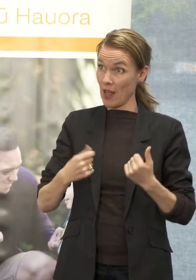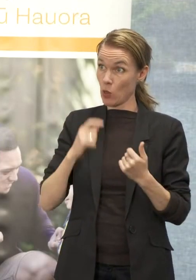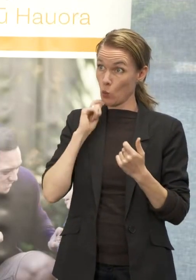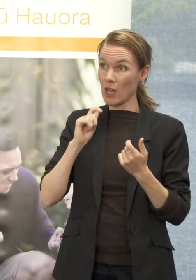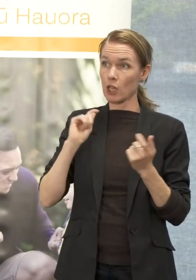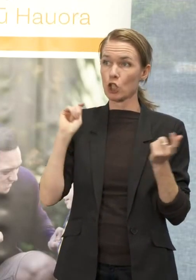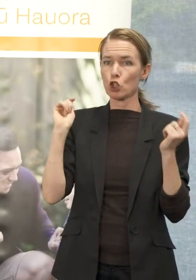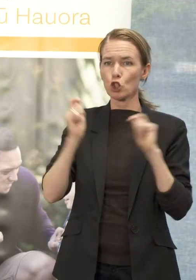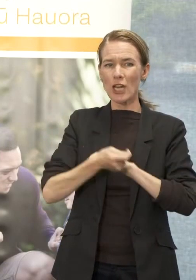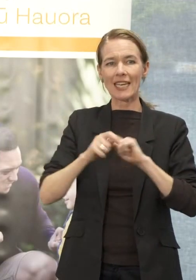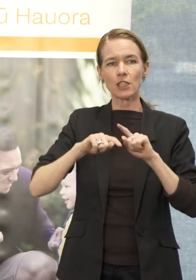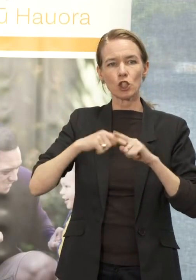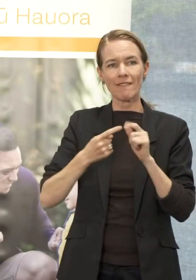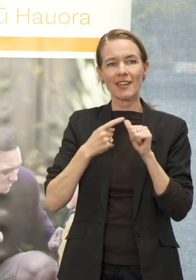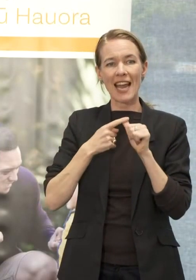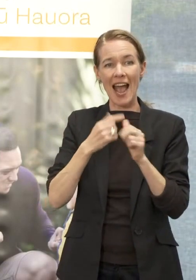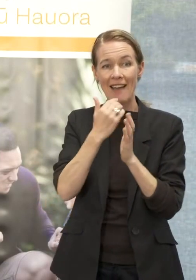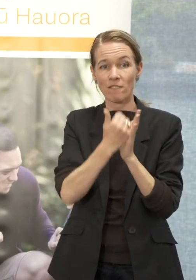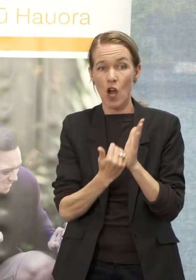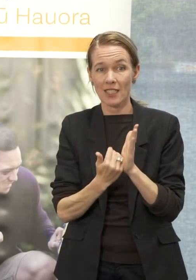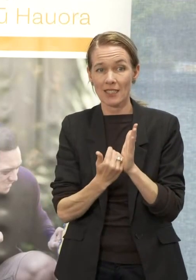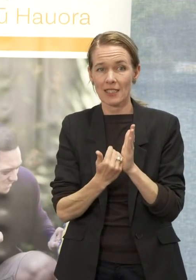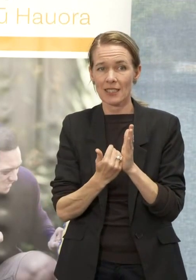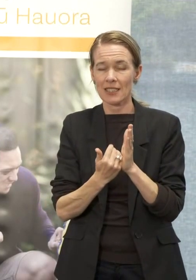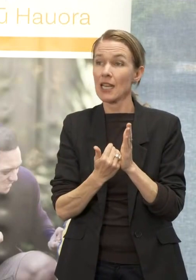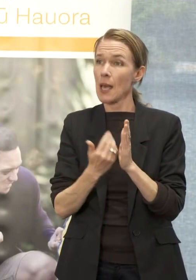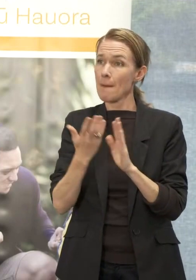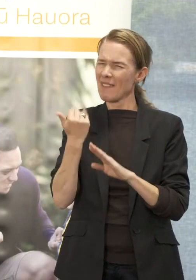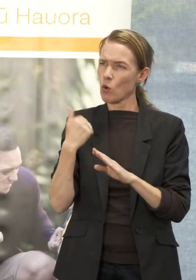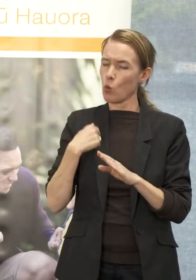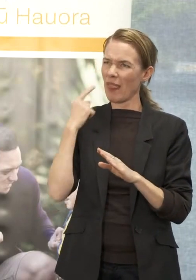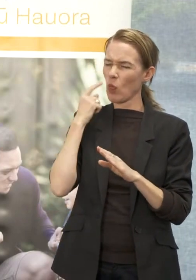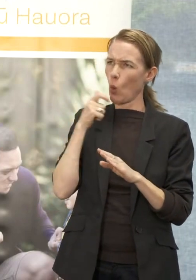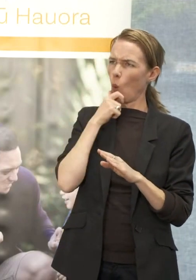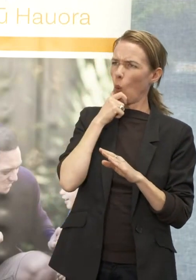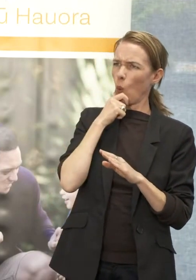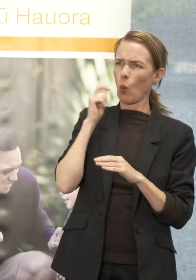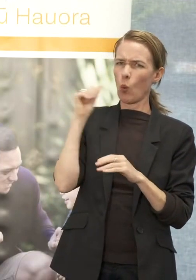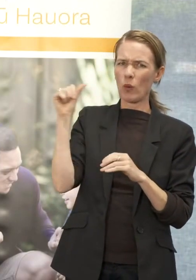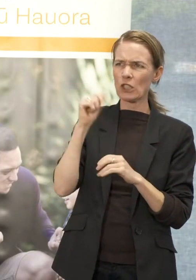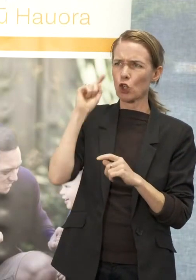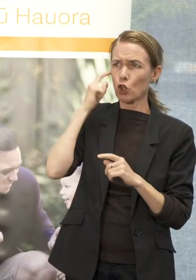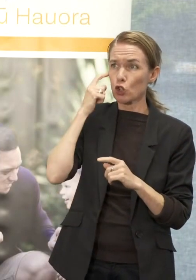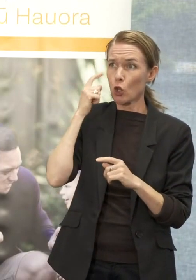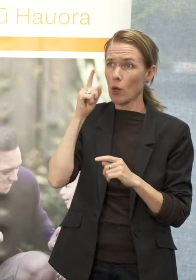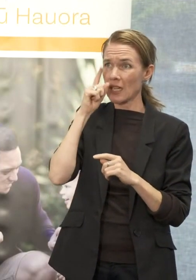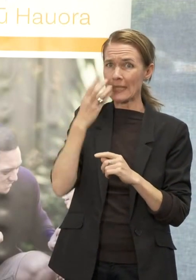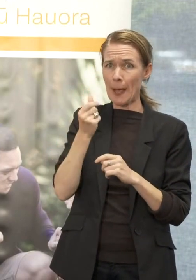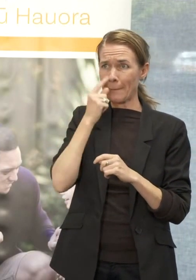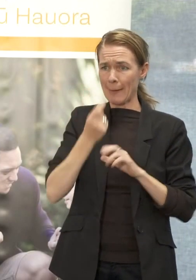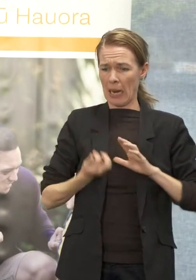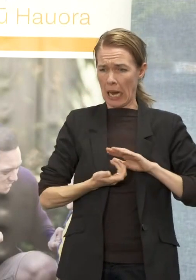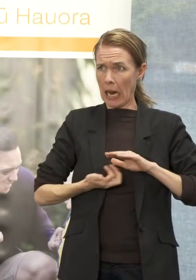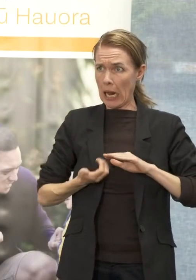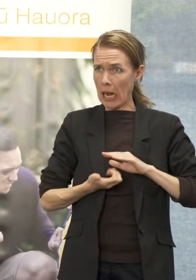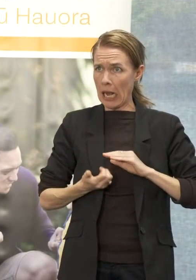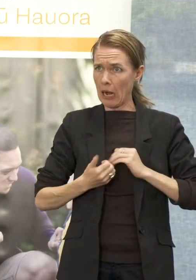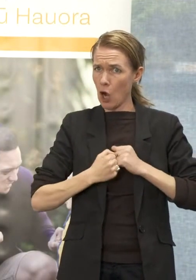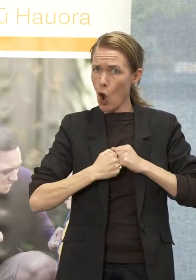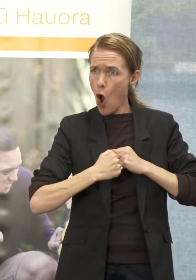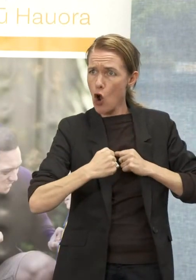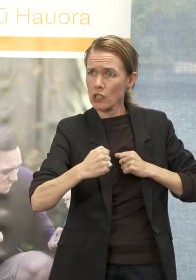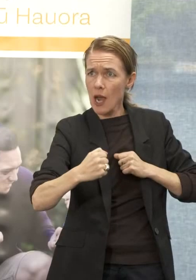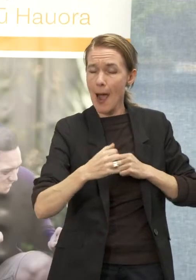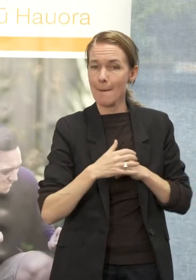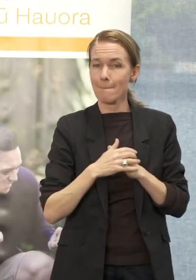that long incubation was now something we really needed to worry about. How does that affect you guys operationally? in terms of advice? Well, we're still providing that